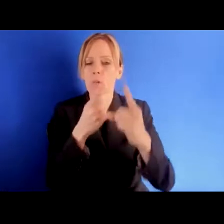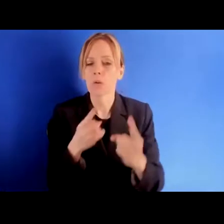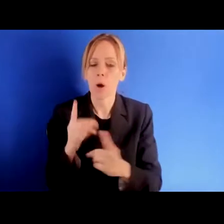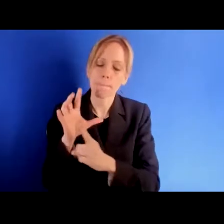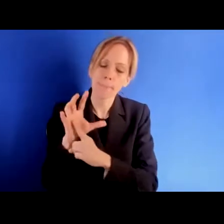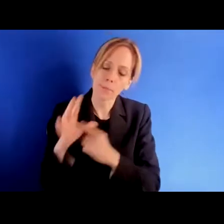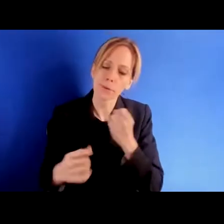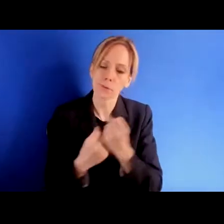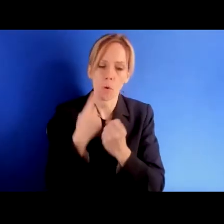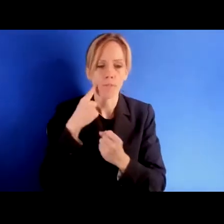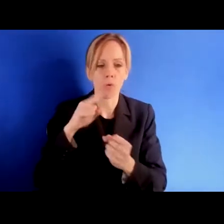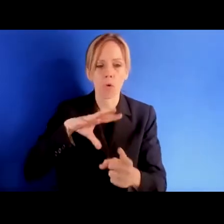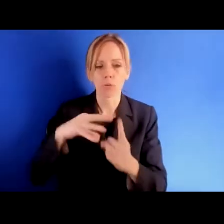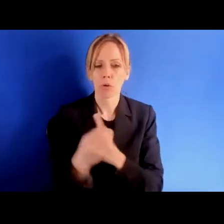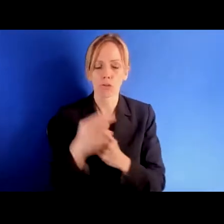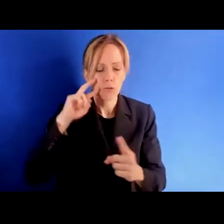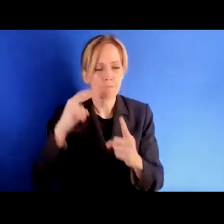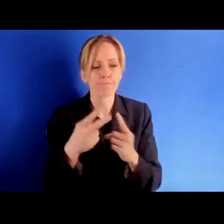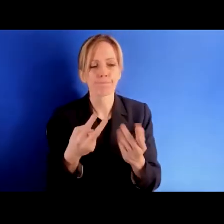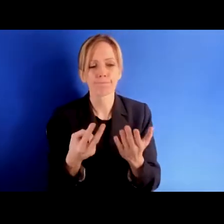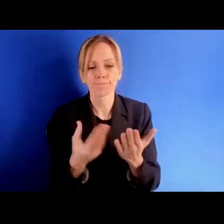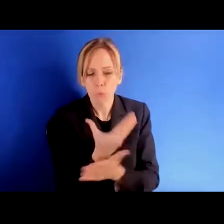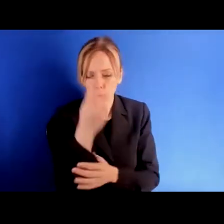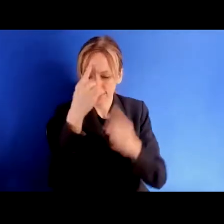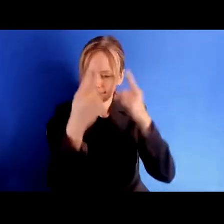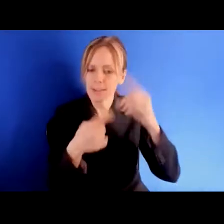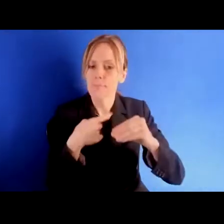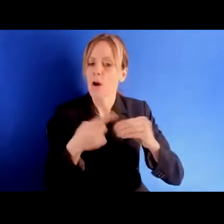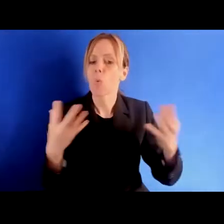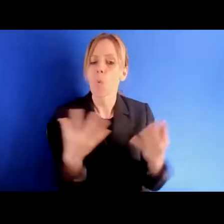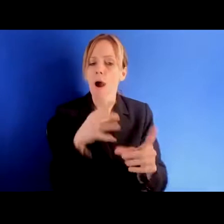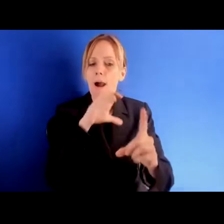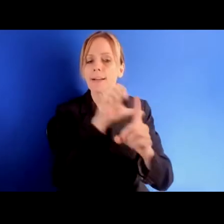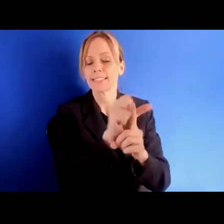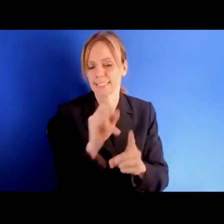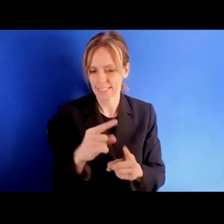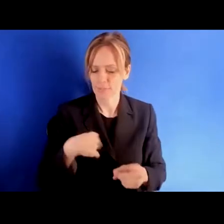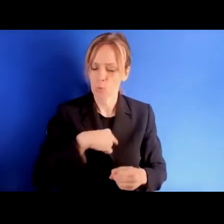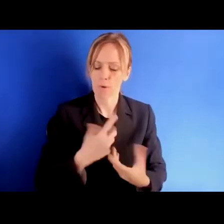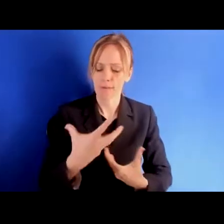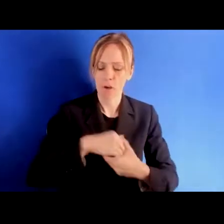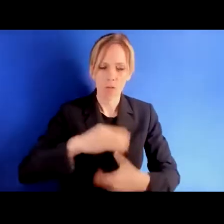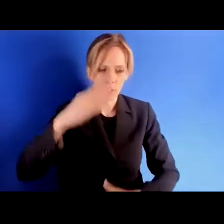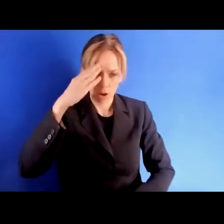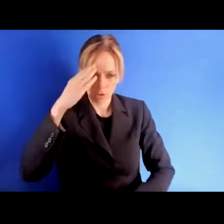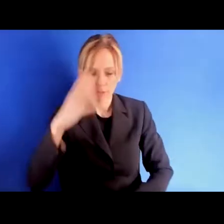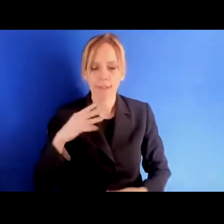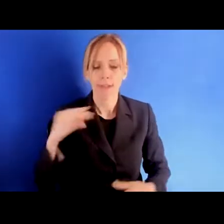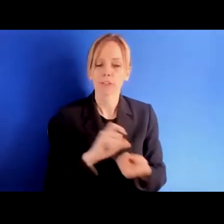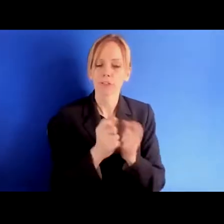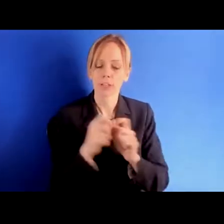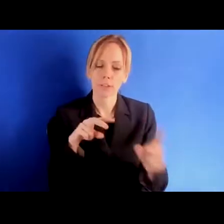a cultural rethinking of what is achievable if we evolve our consciousness and change the frame from rights to